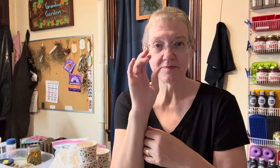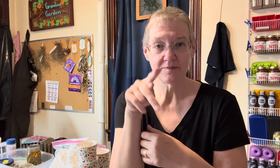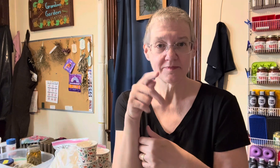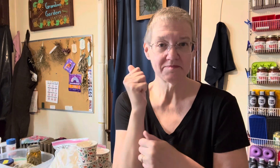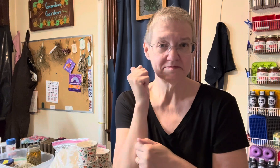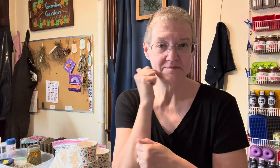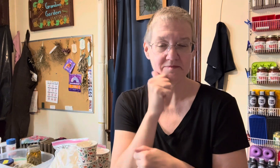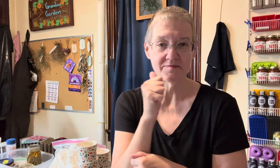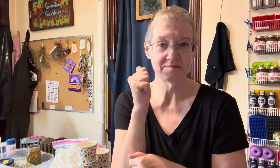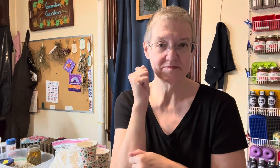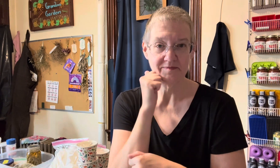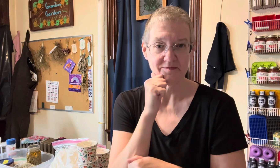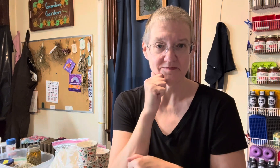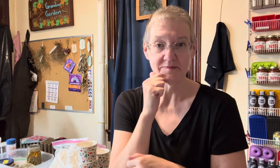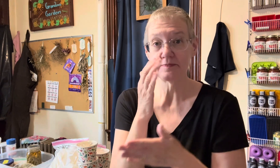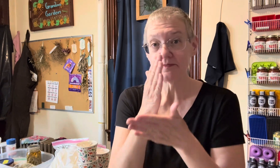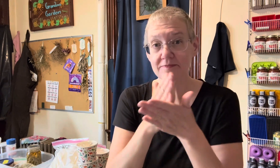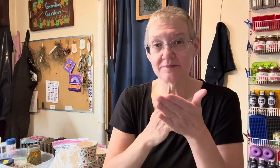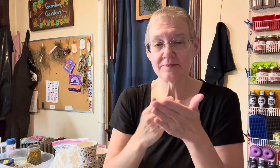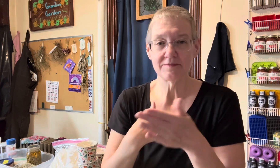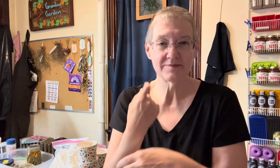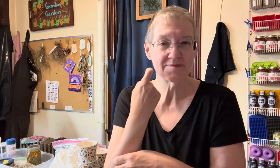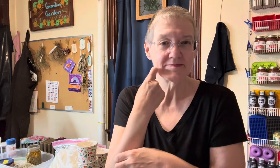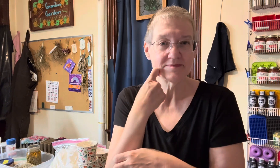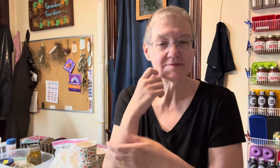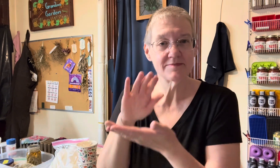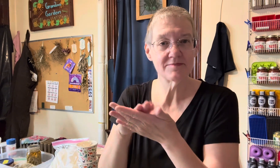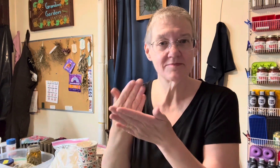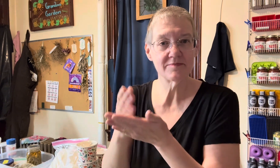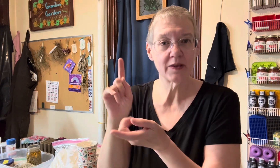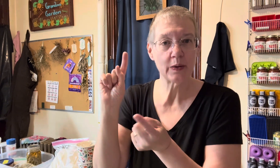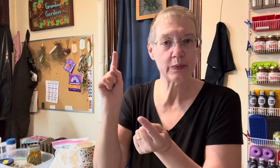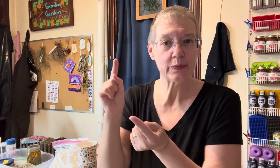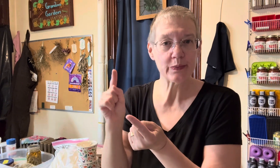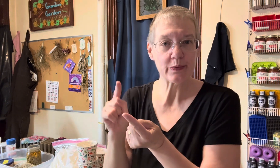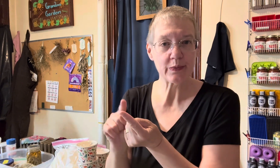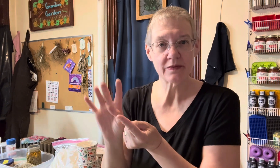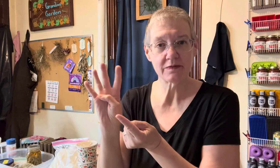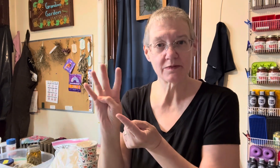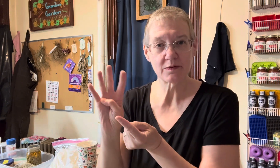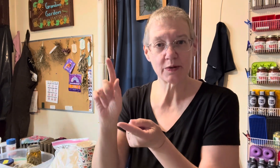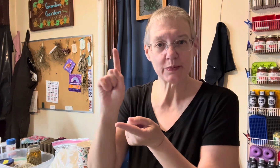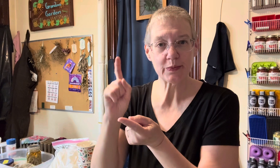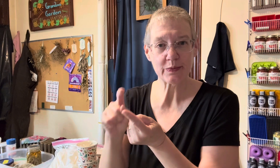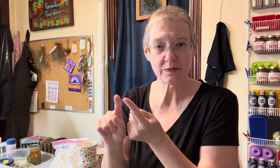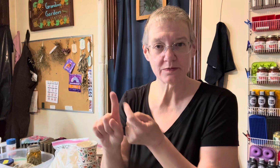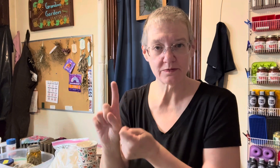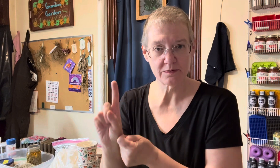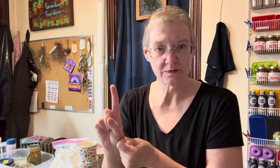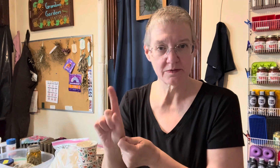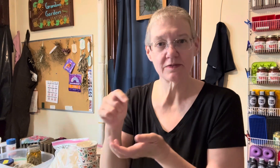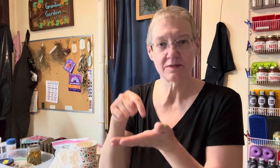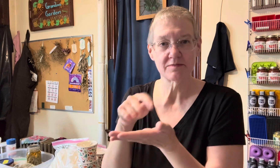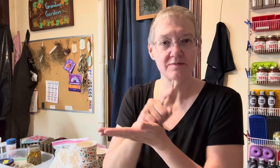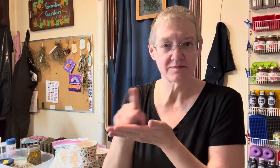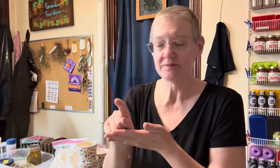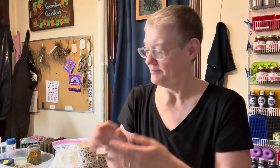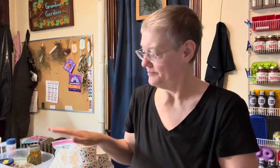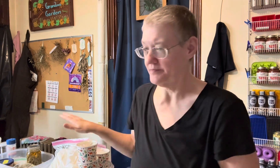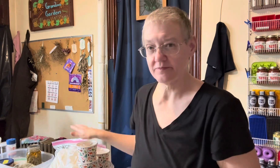So lately I've been having 4 cups of broth every day. I did recently reduce some from 1 cup to 4, and this